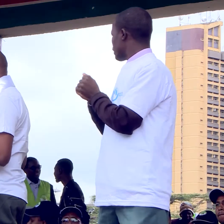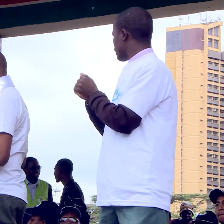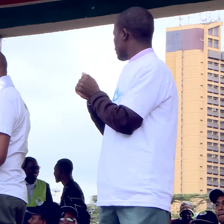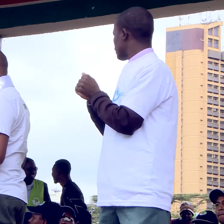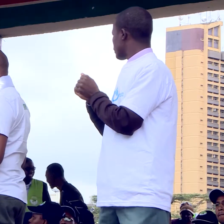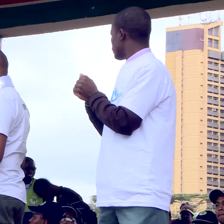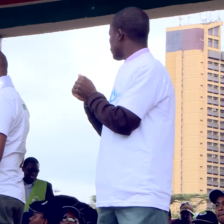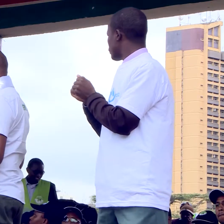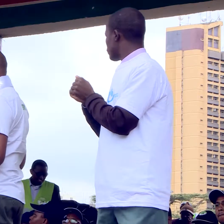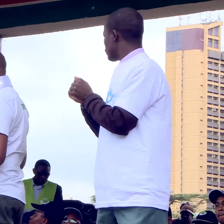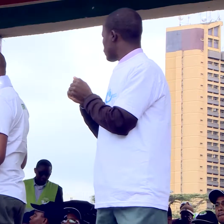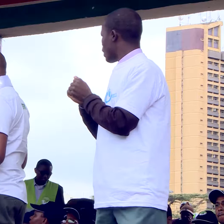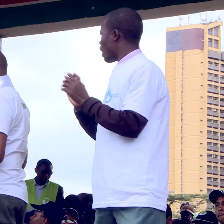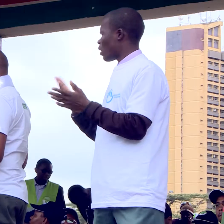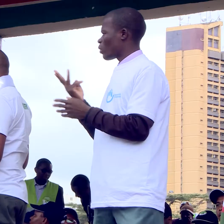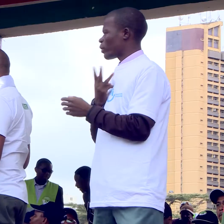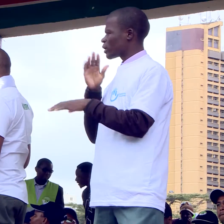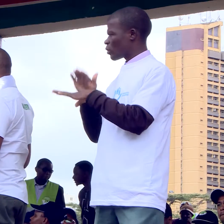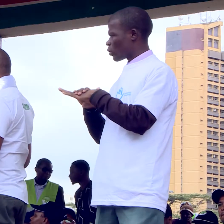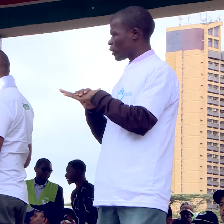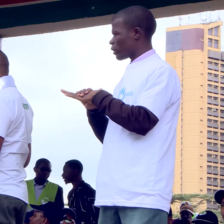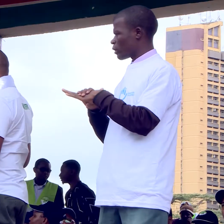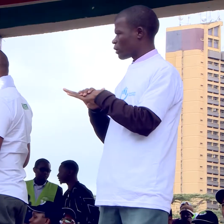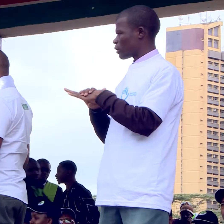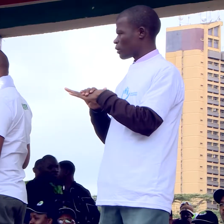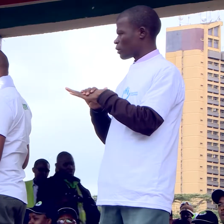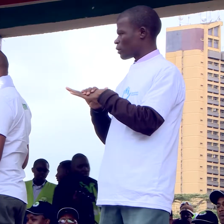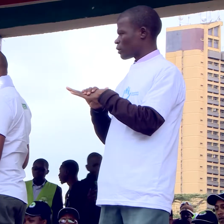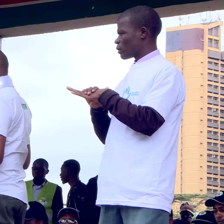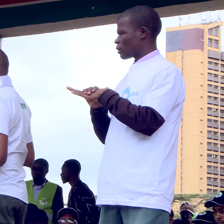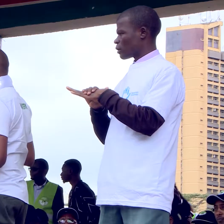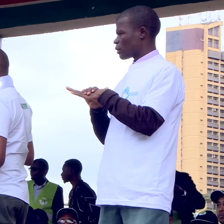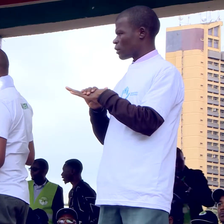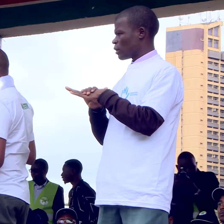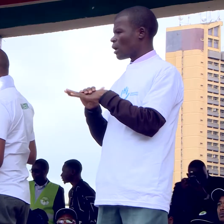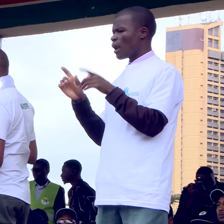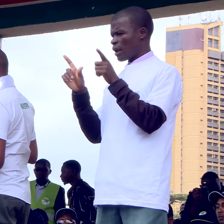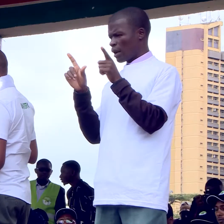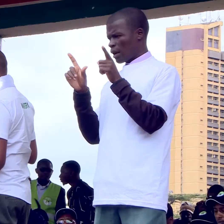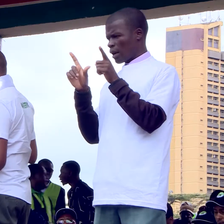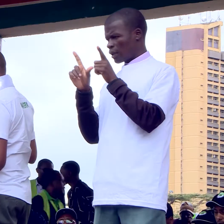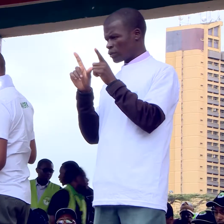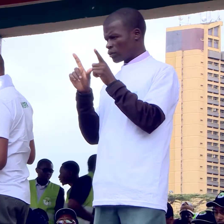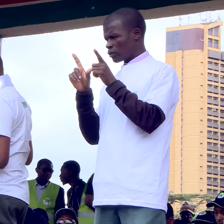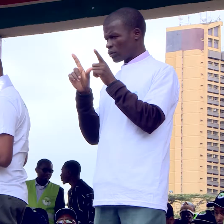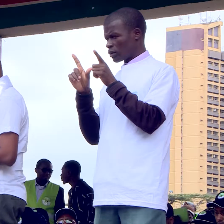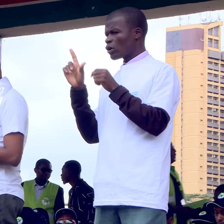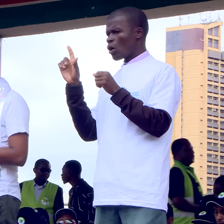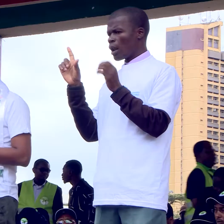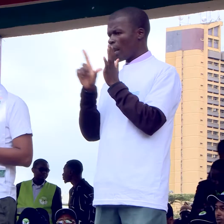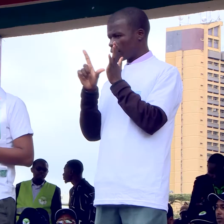seeing how do we create a good curriculum for coming up with a module on political